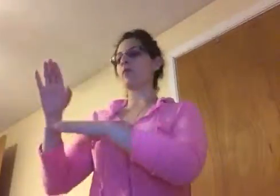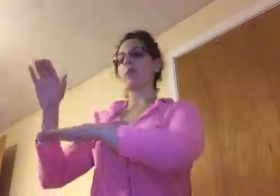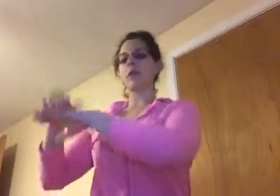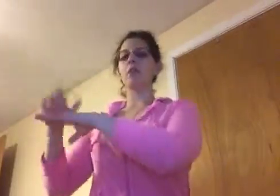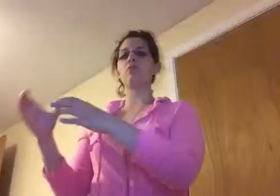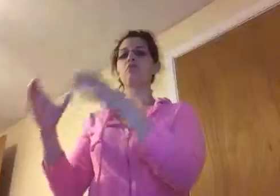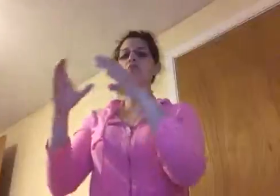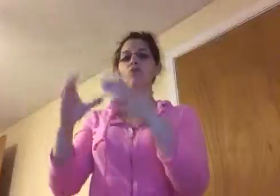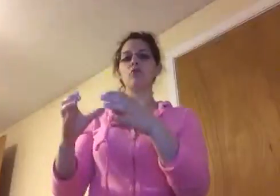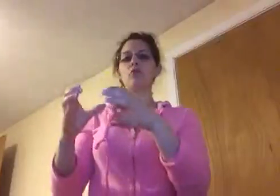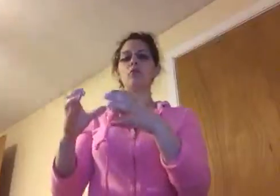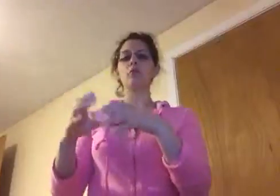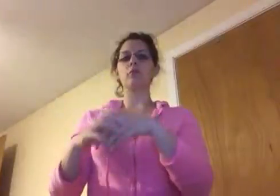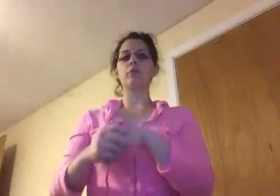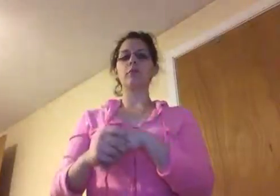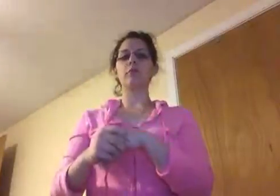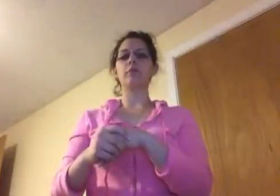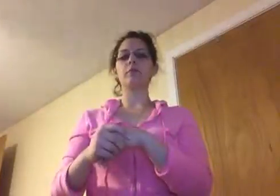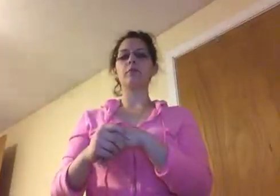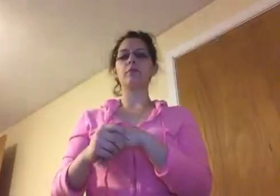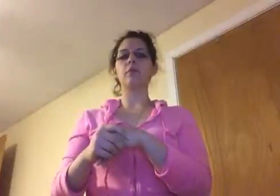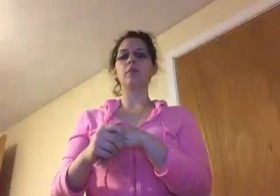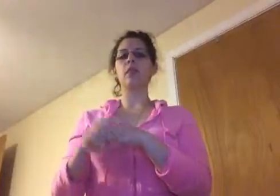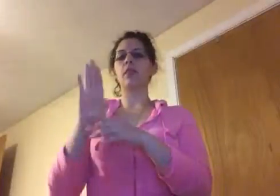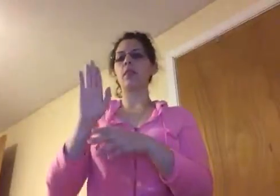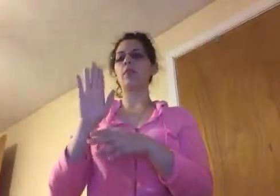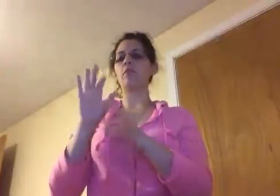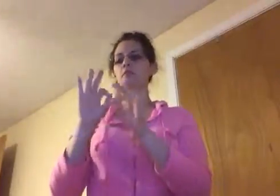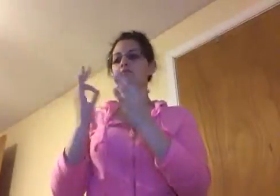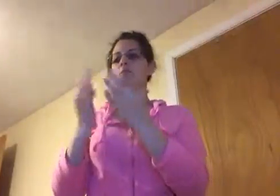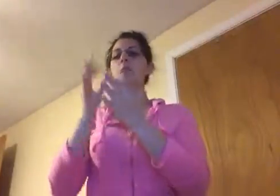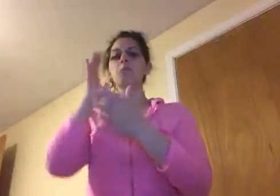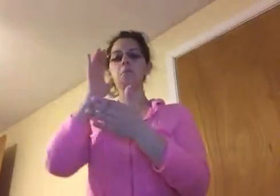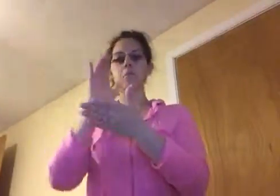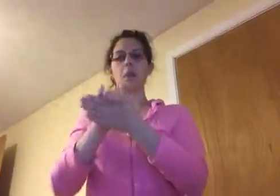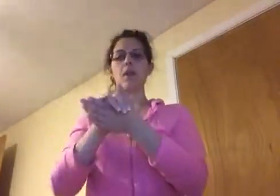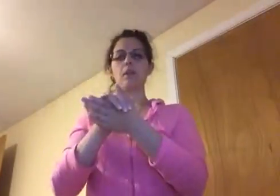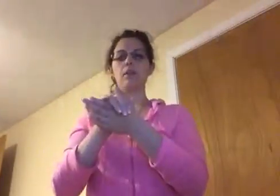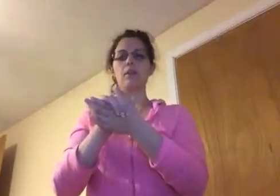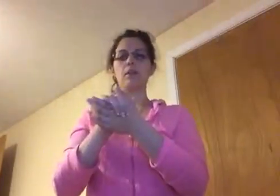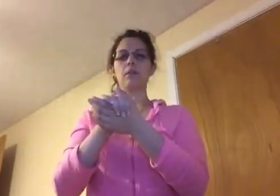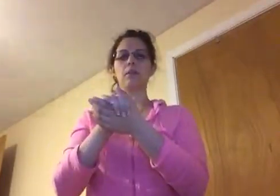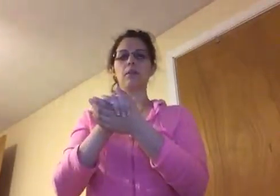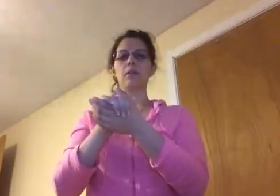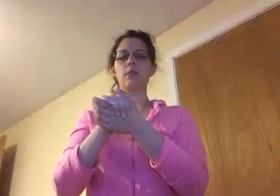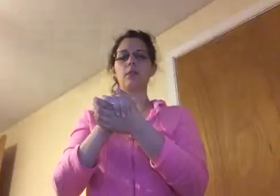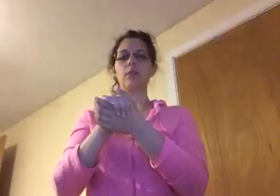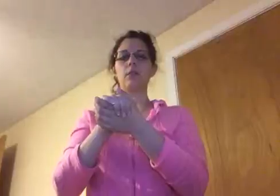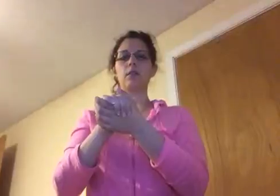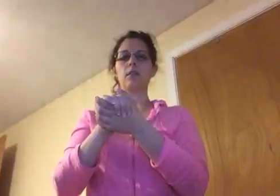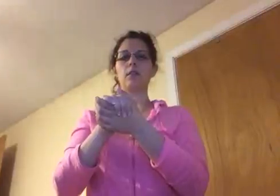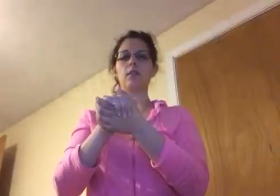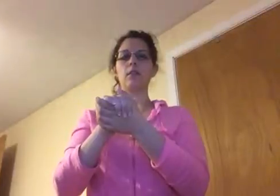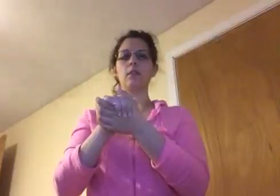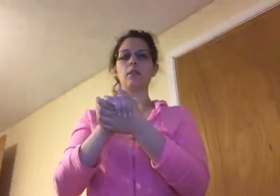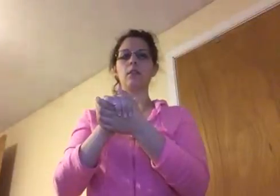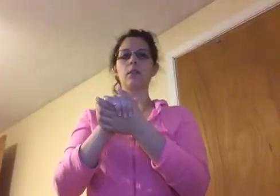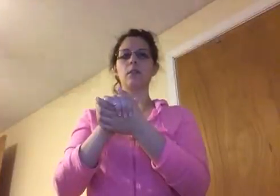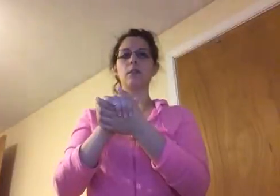Puritan families came here to settle, and they brought their families with them. Again, as it shows here, the average age of marriage for women was